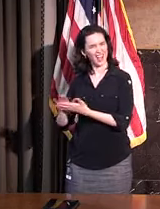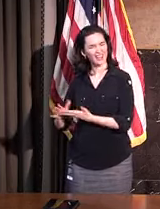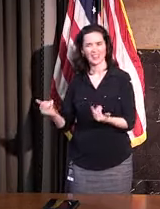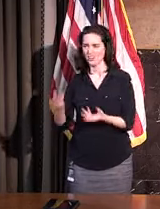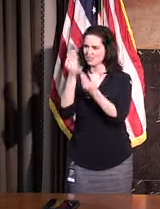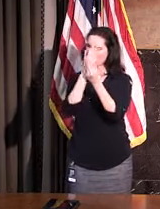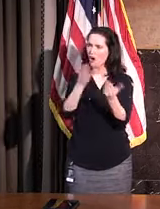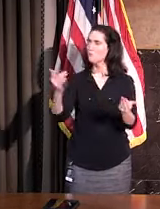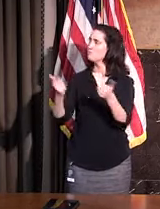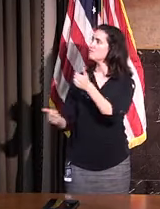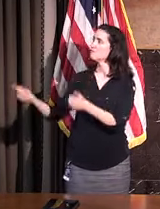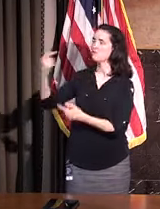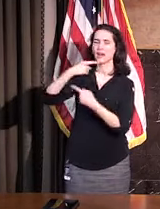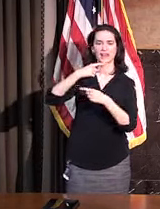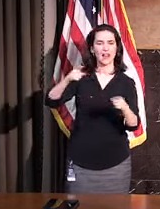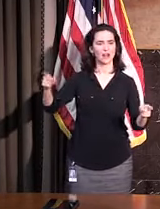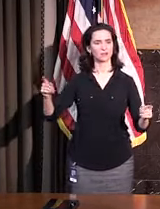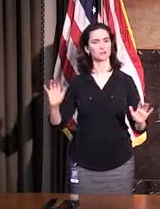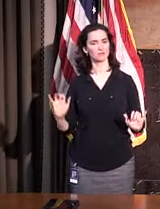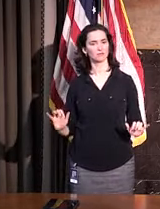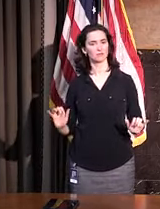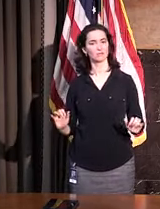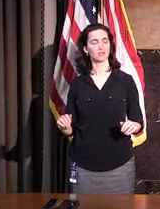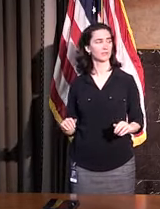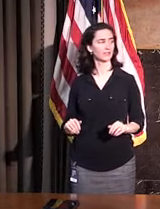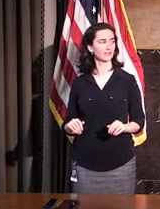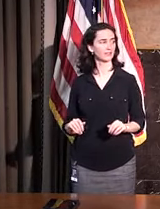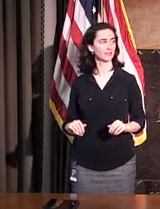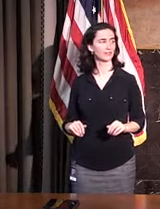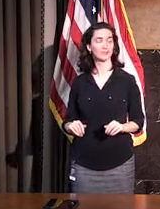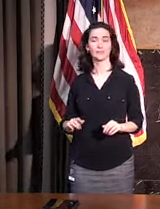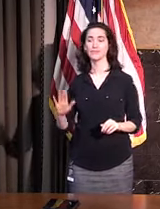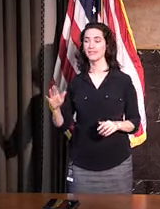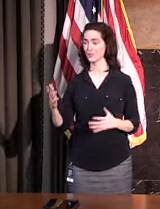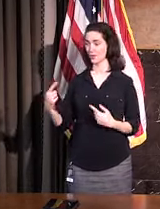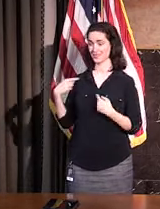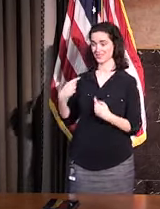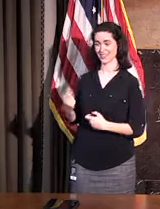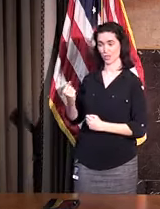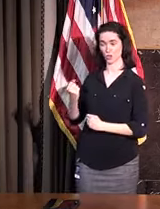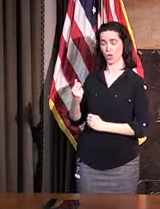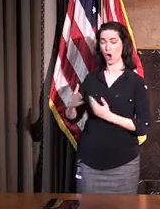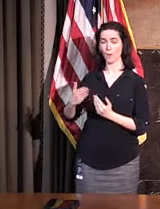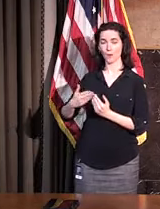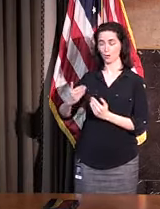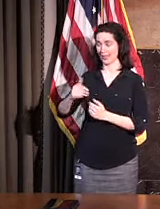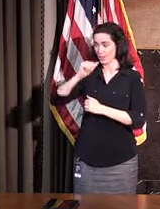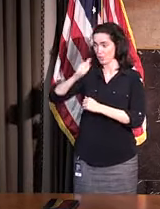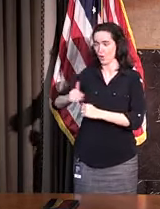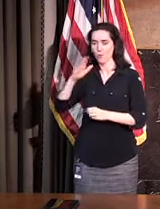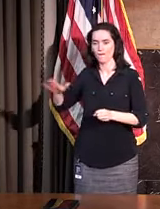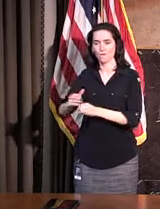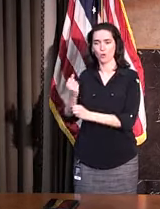know, so close, you know, one day shy of our 12-month anniversary, which is what the CDC did.